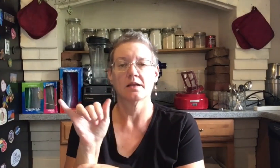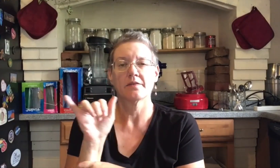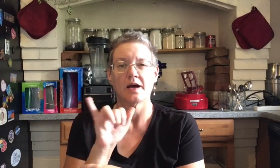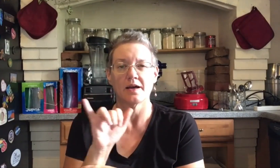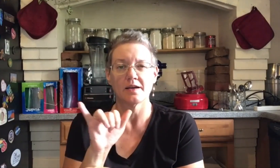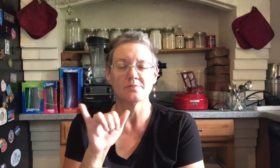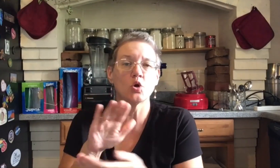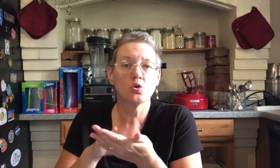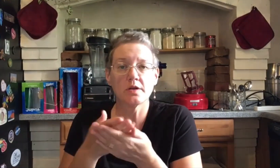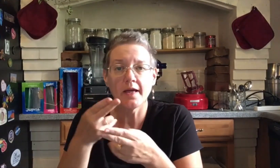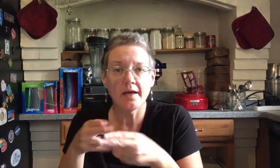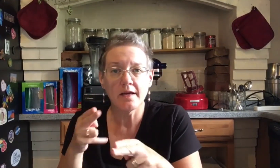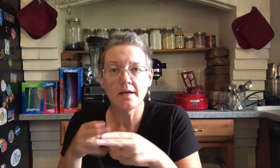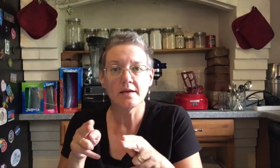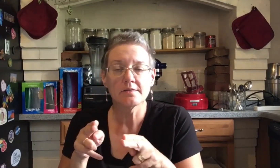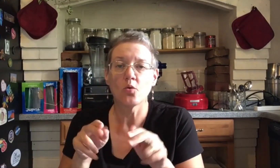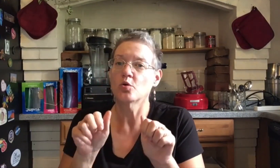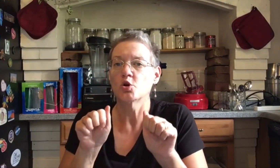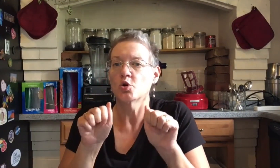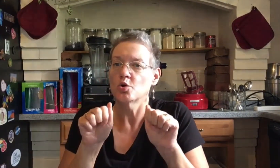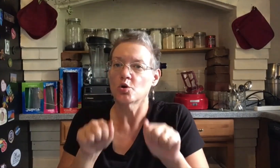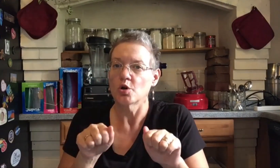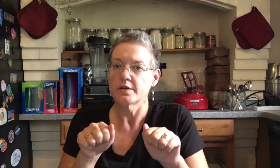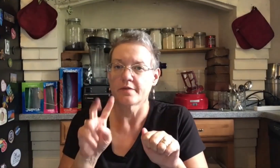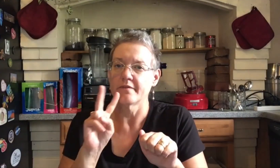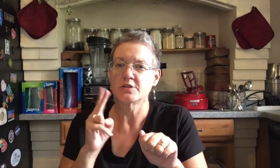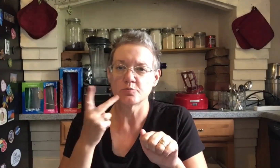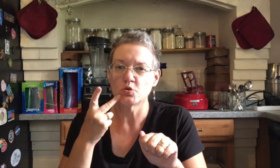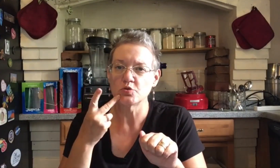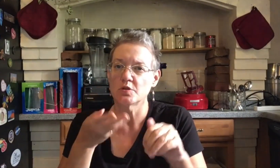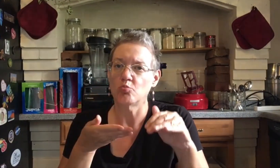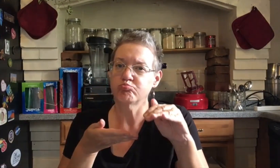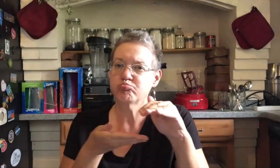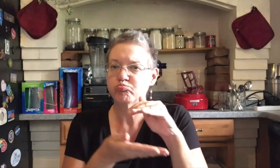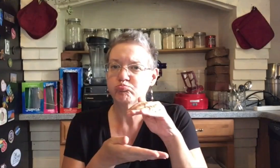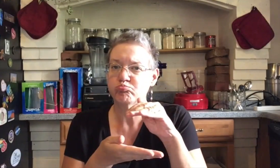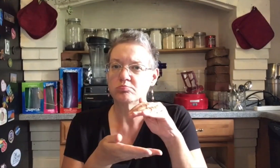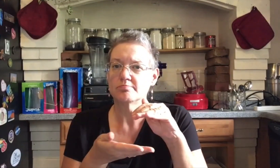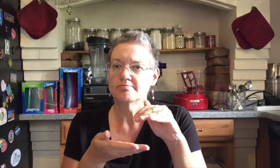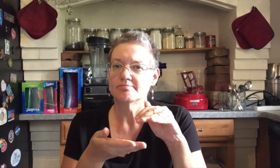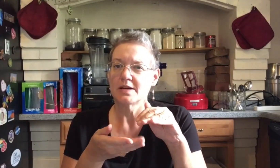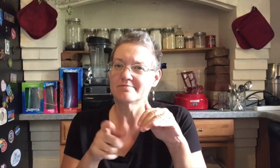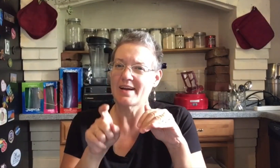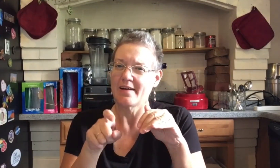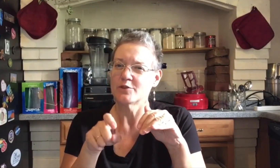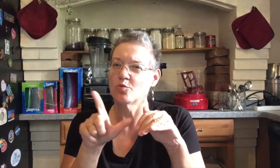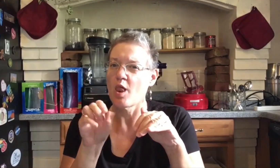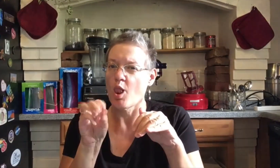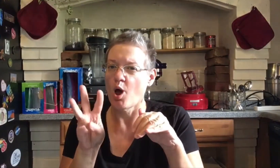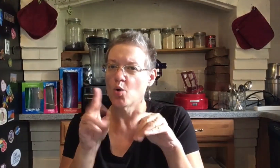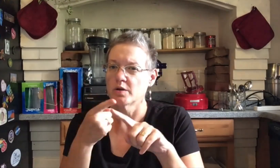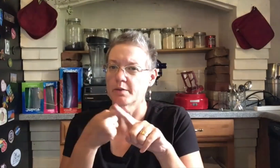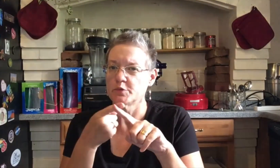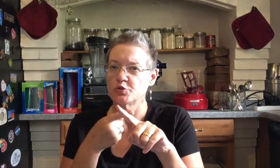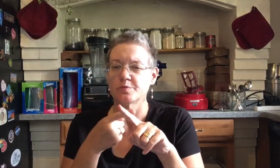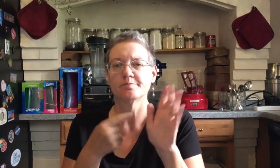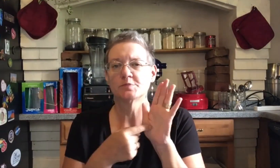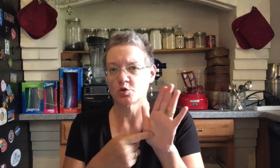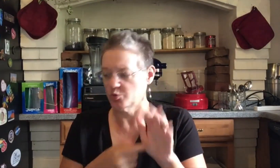Oils that use medium heat, like cooking eggs. Now you could roast vegetables with them, but you're going to have to use a